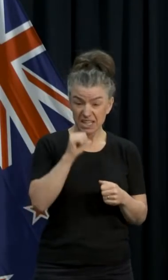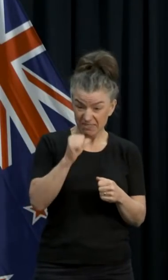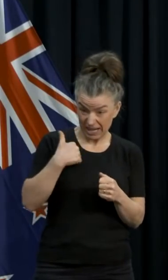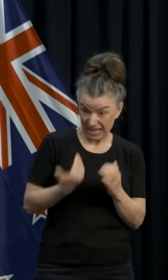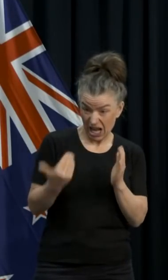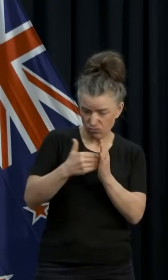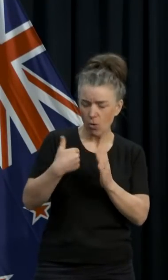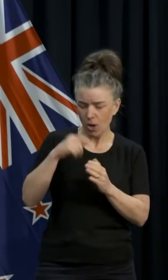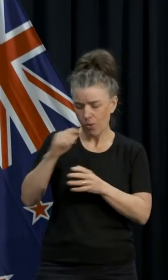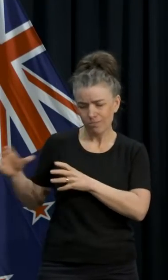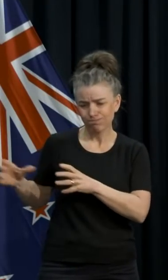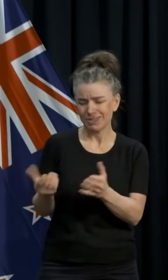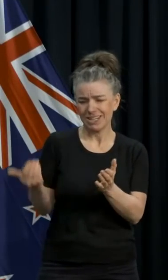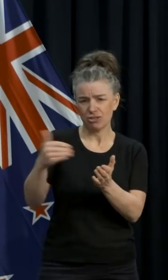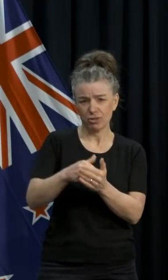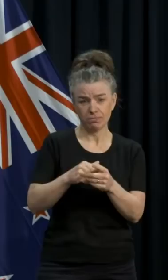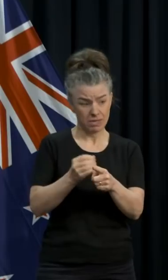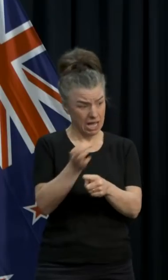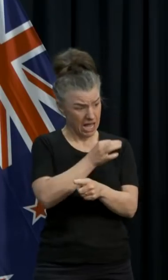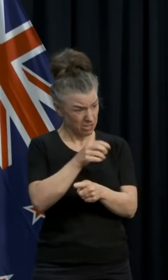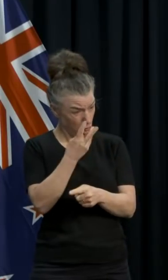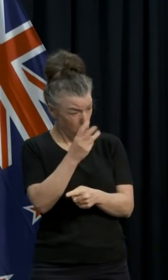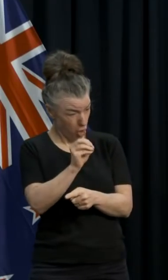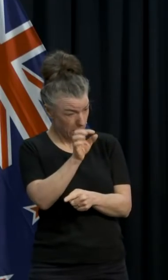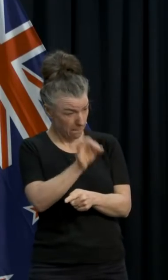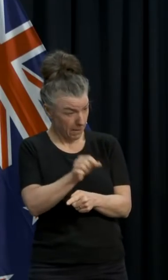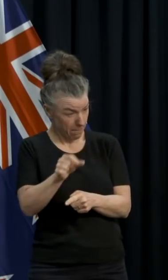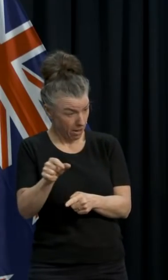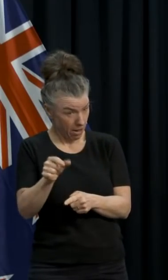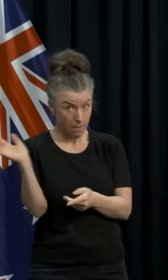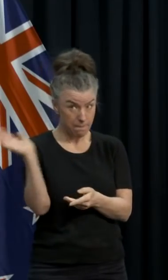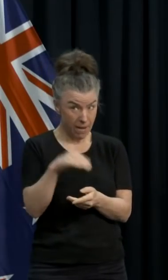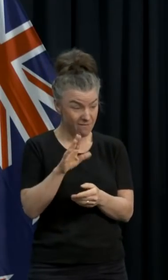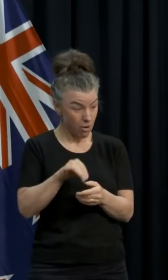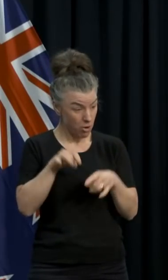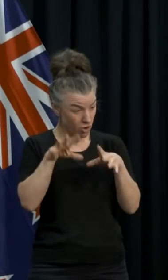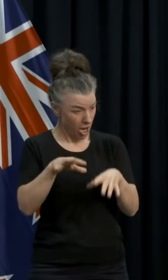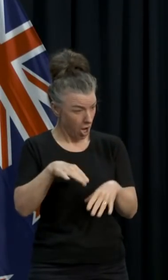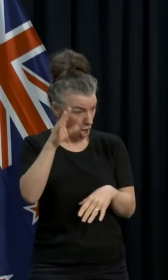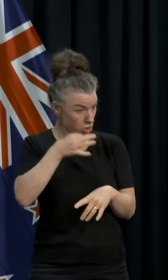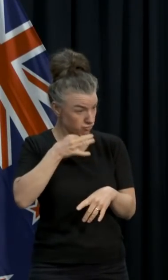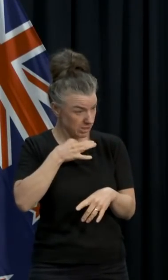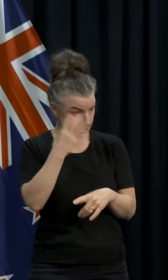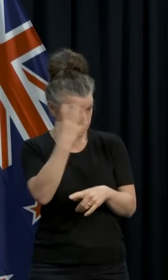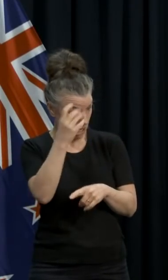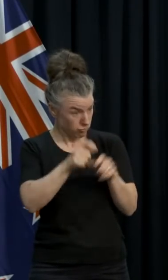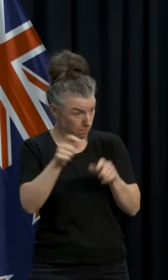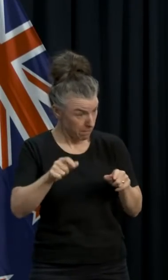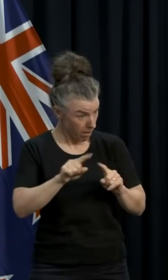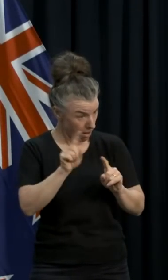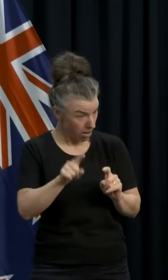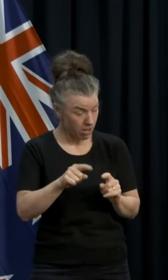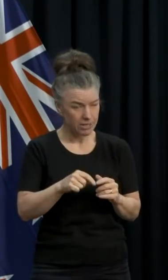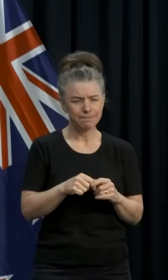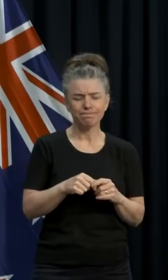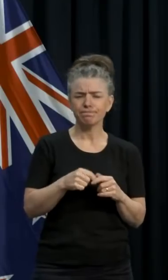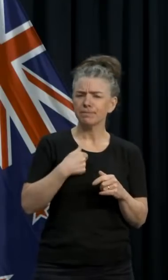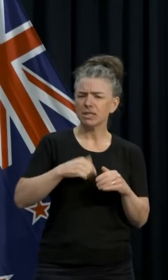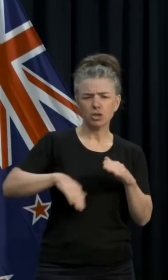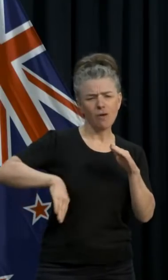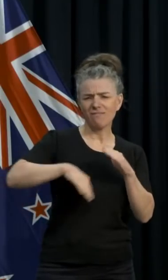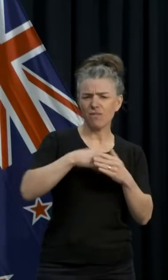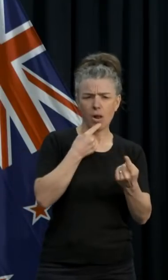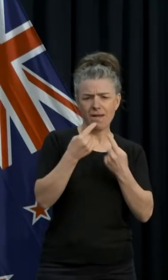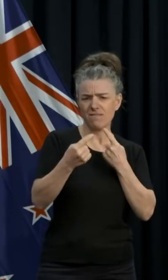to do so. Are these 30 deemed high risk, or anyone within the 30? Look, I don't have the details of the backgrounds of each and every one